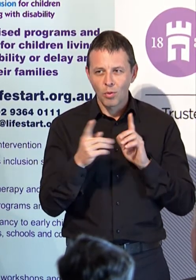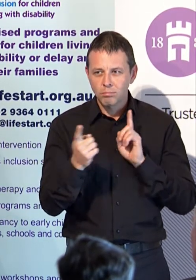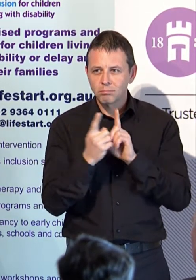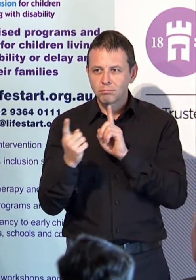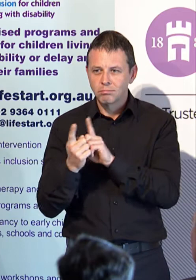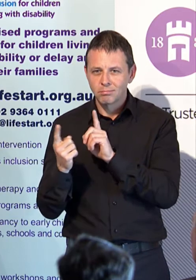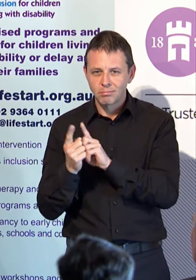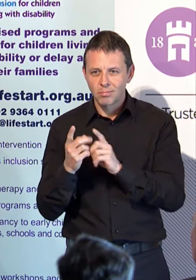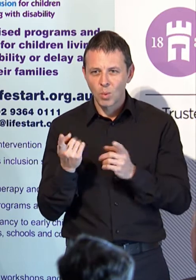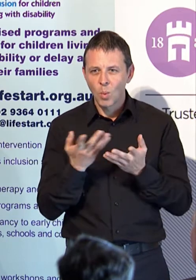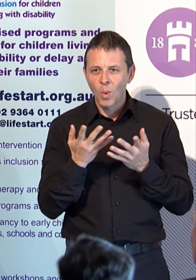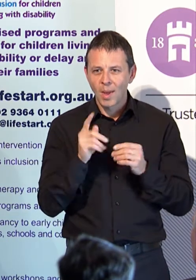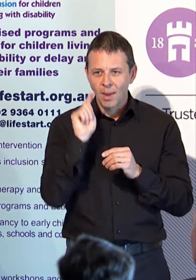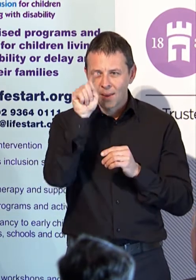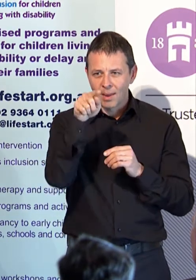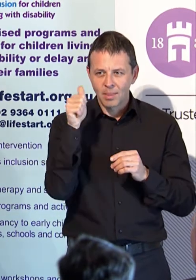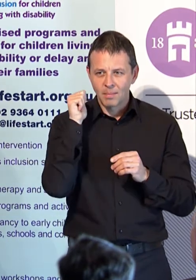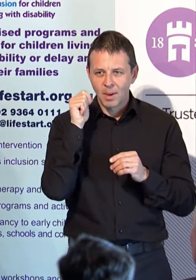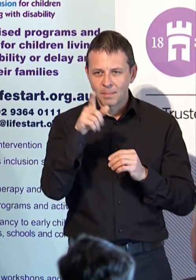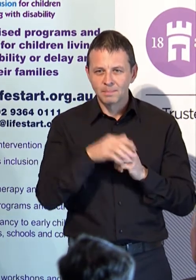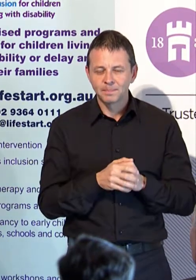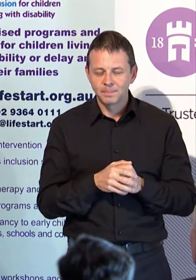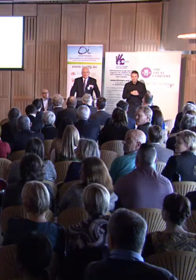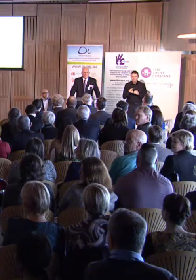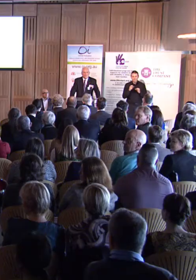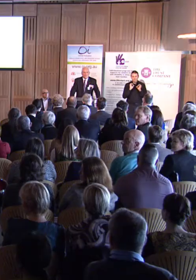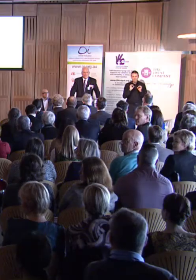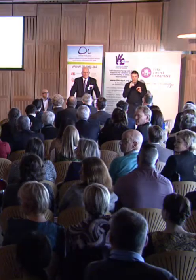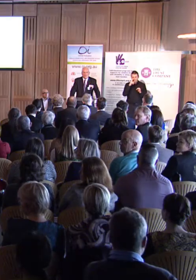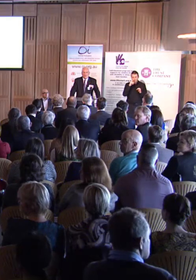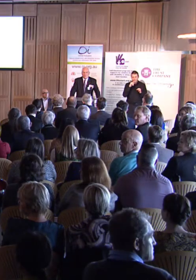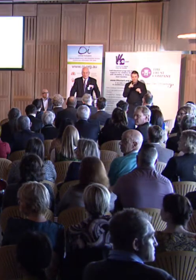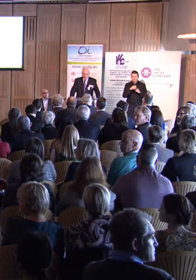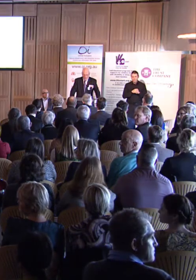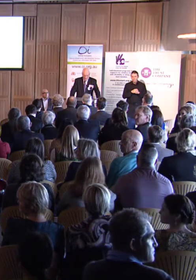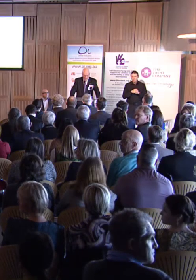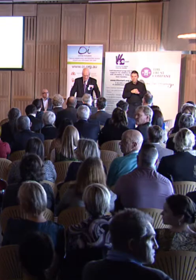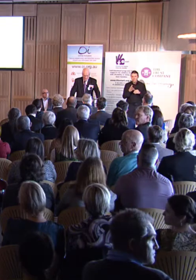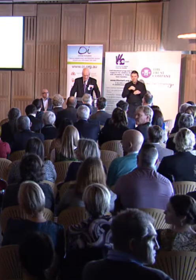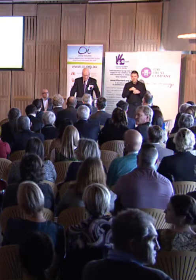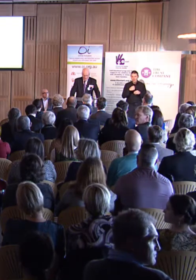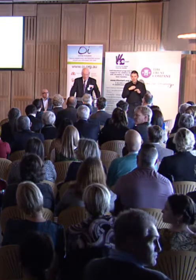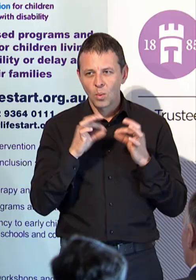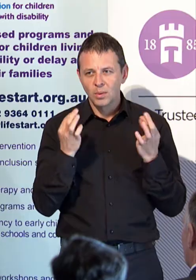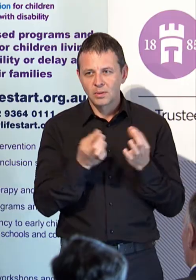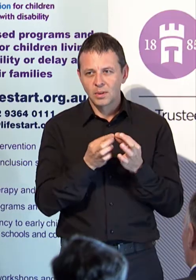all up the back there. Very special people in the lives of our organisation at LifeStart.